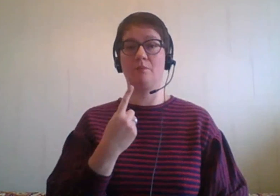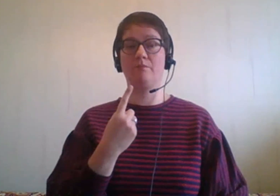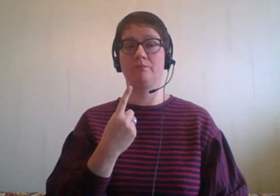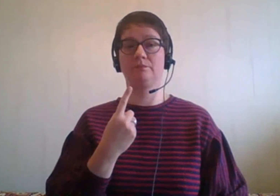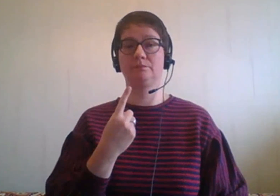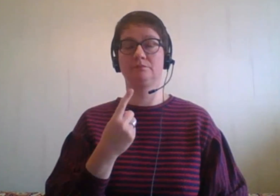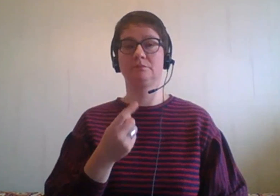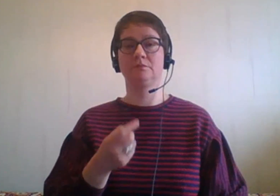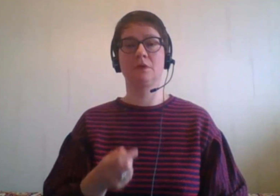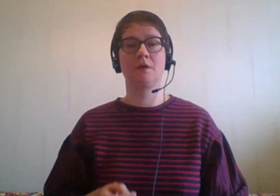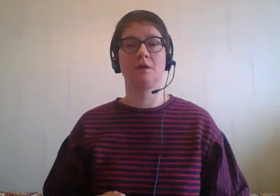come.